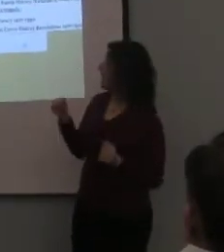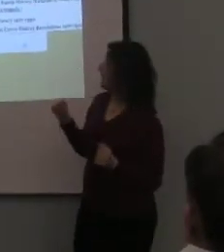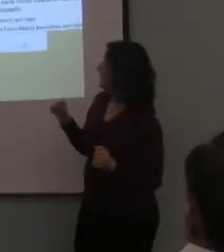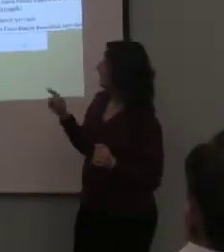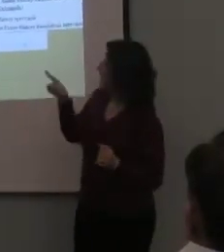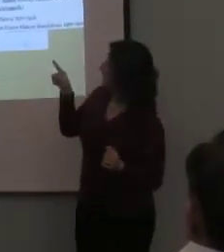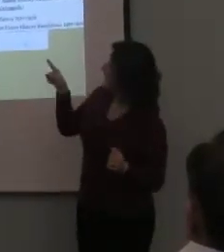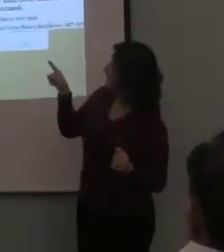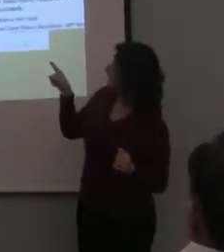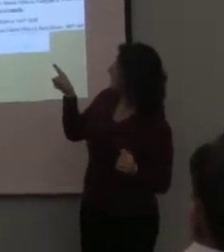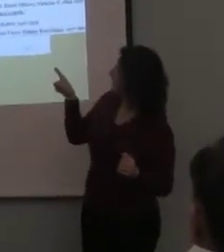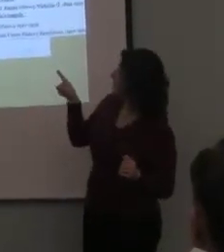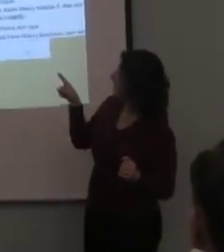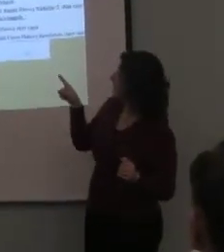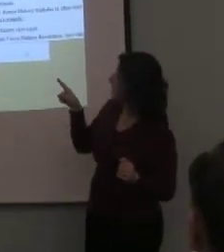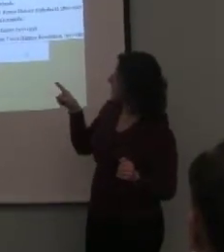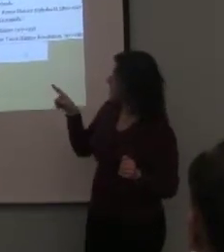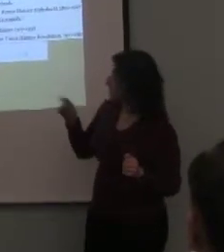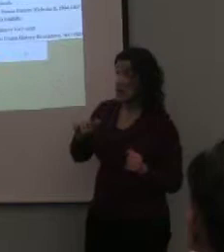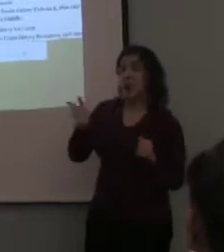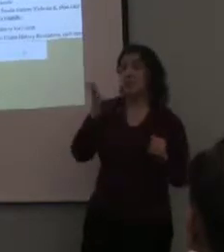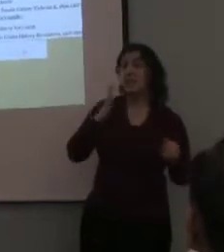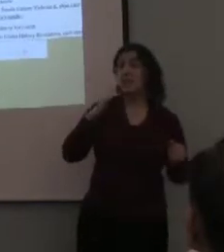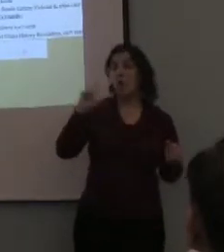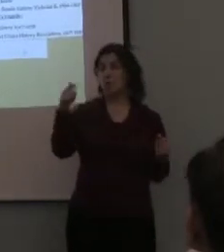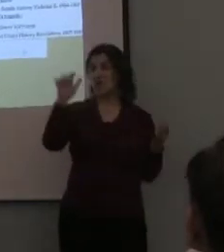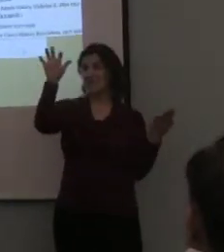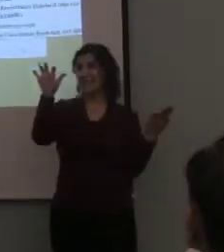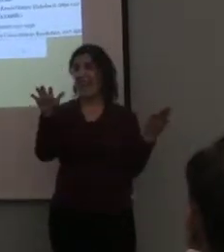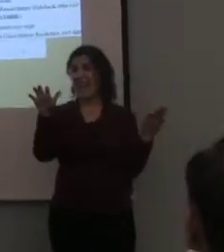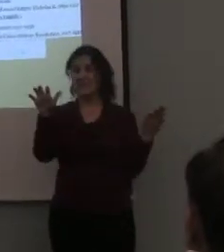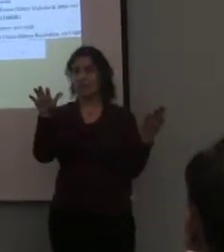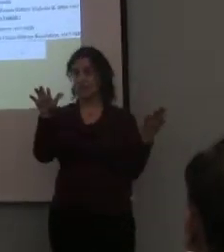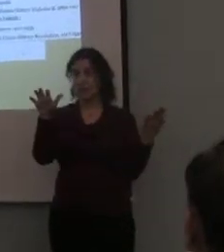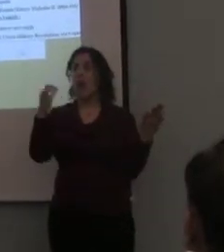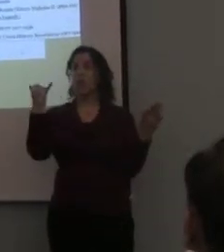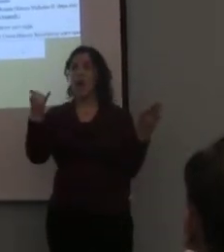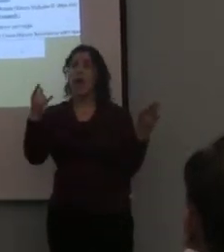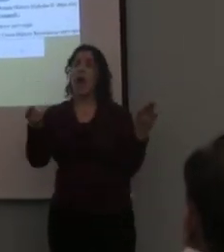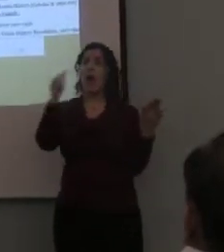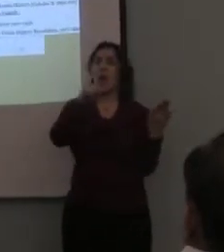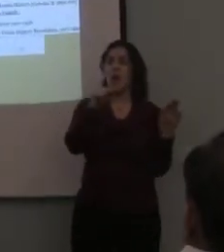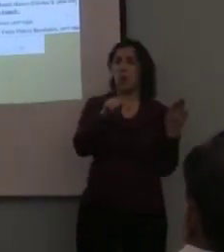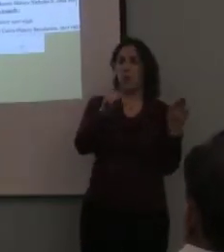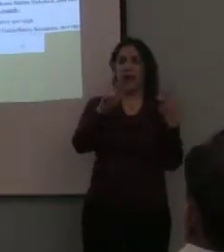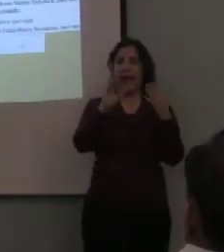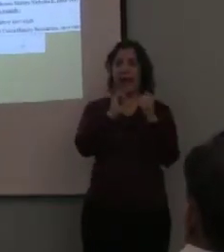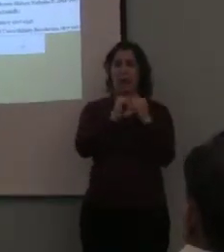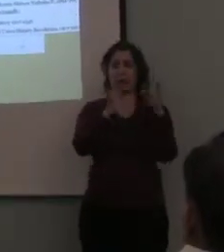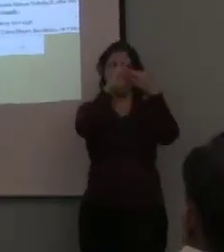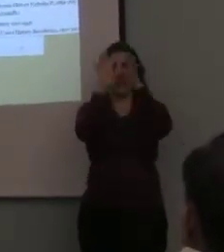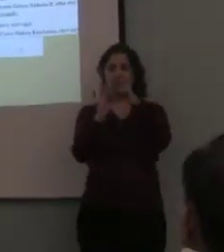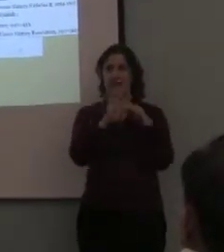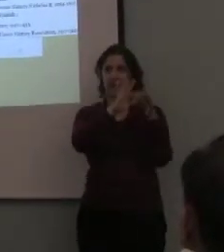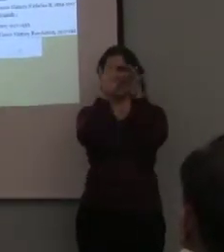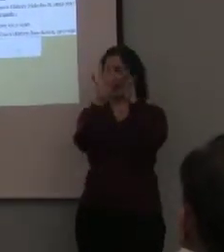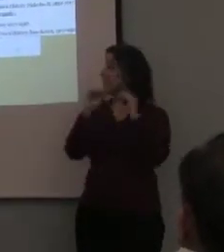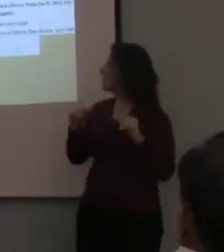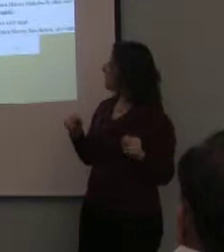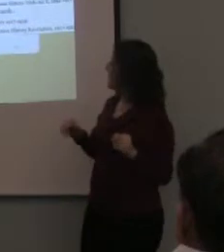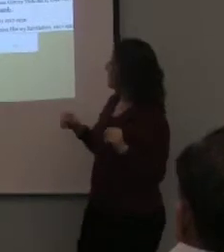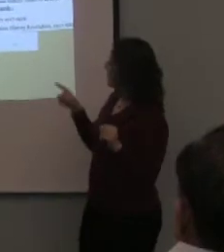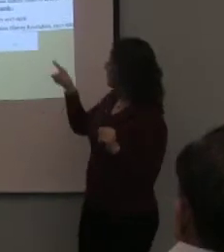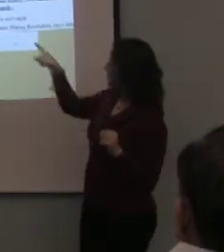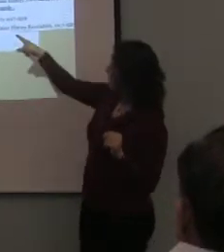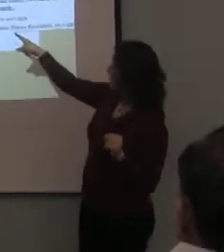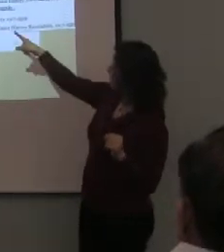we did before, which is it's really just text, we're going to talk about linking. So we see here's our